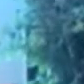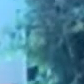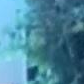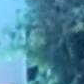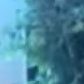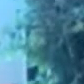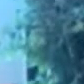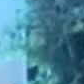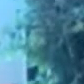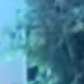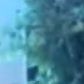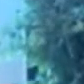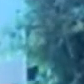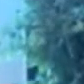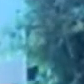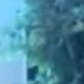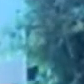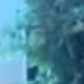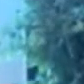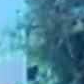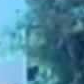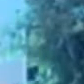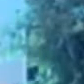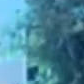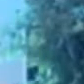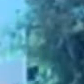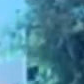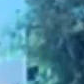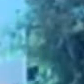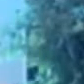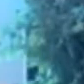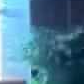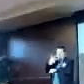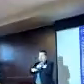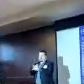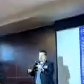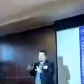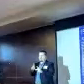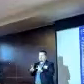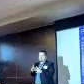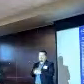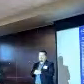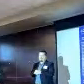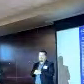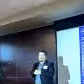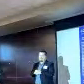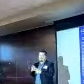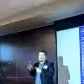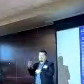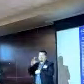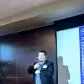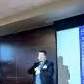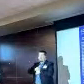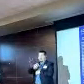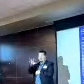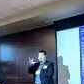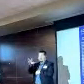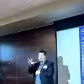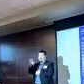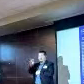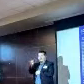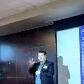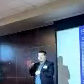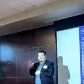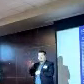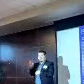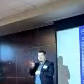system. The deaths, the ventilators are largely stemming from unvaccinated individuals. As of today, 305